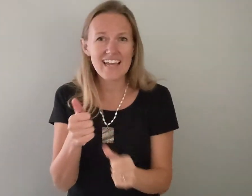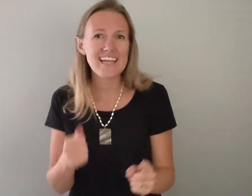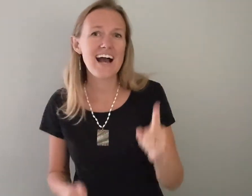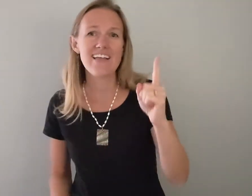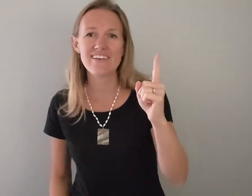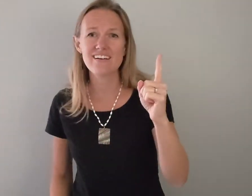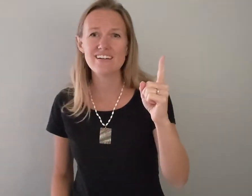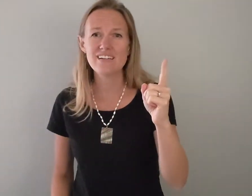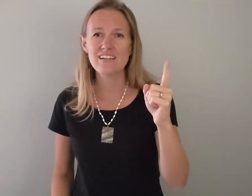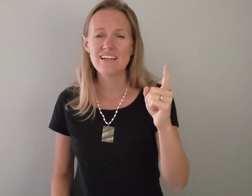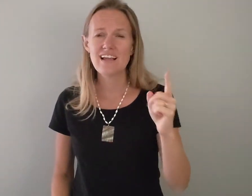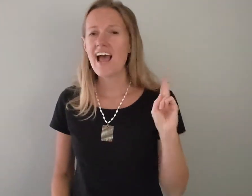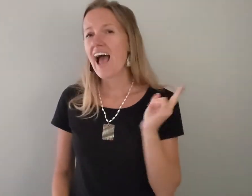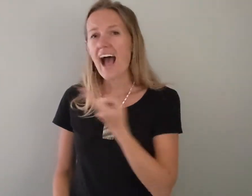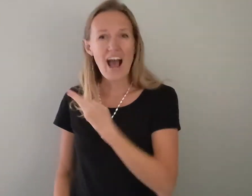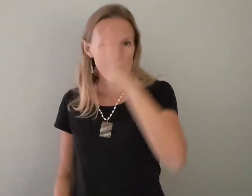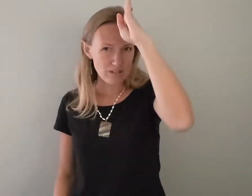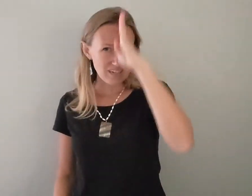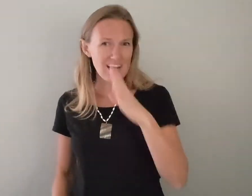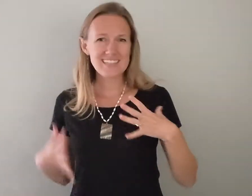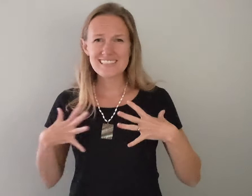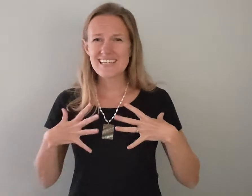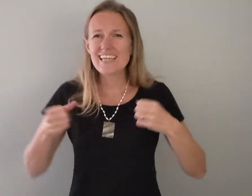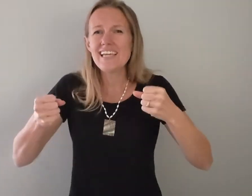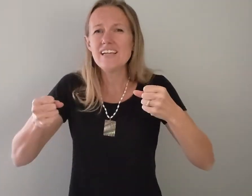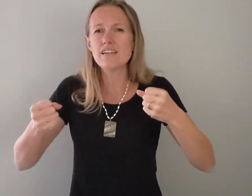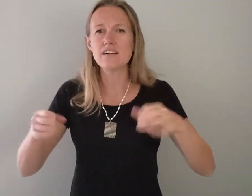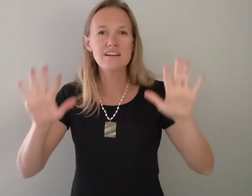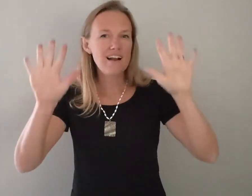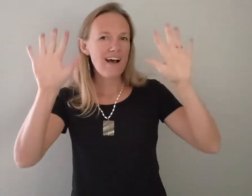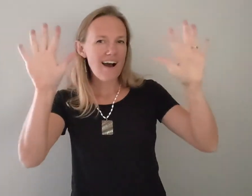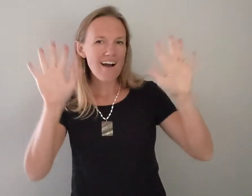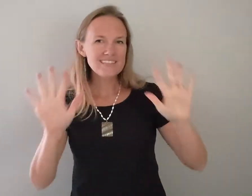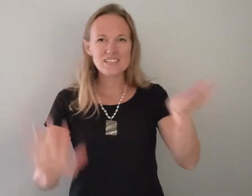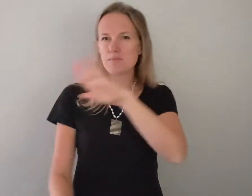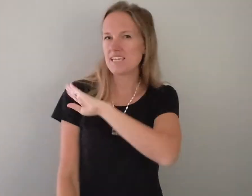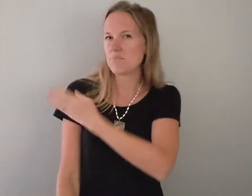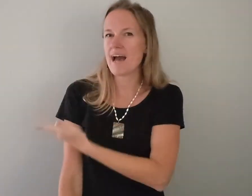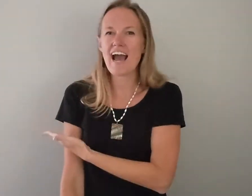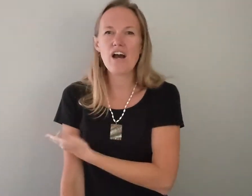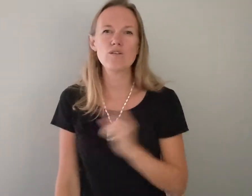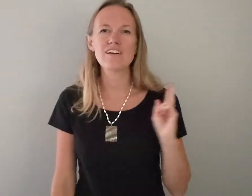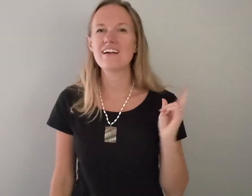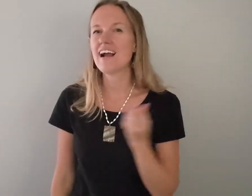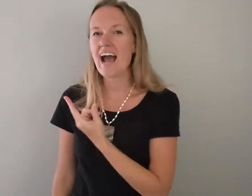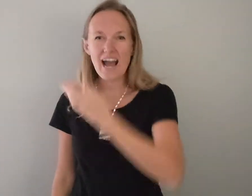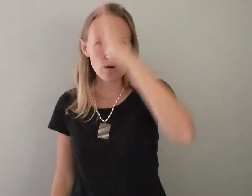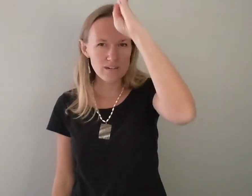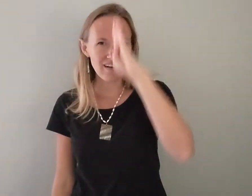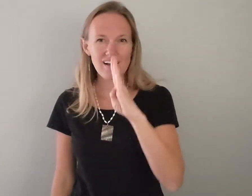any other. Our God is healer, awesome in power. Our